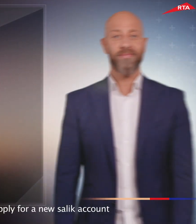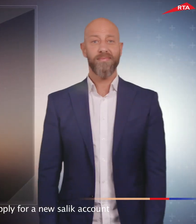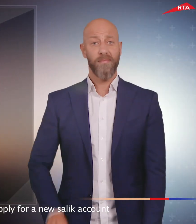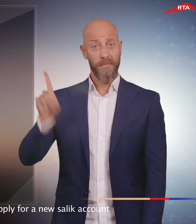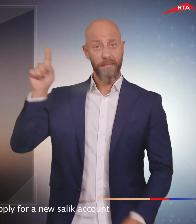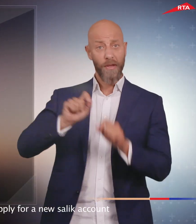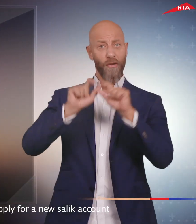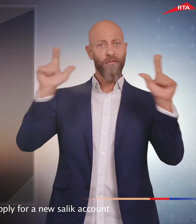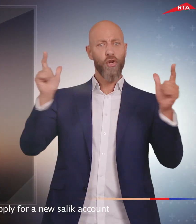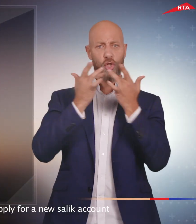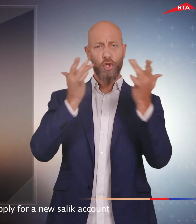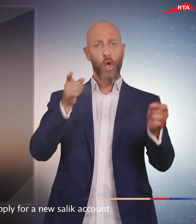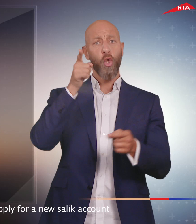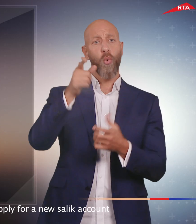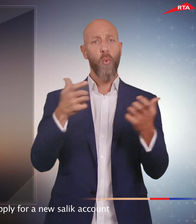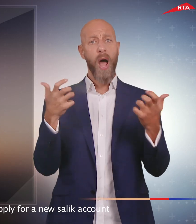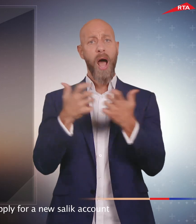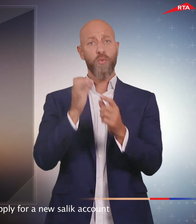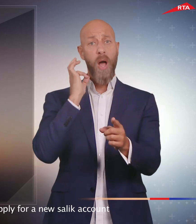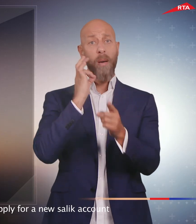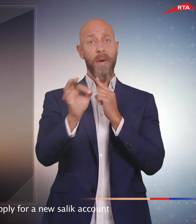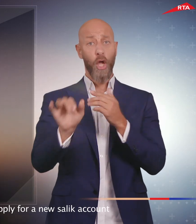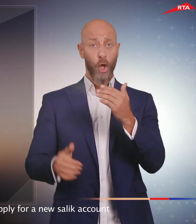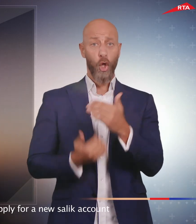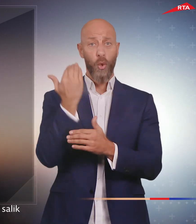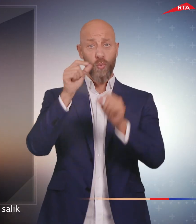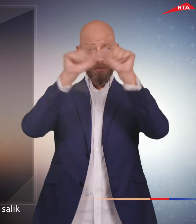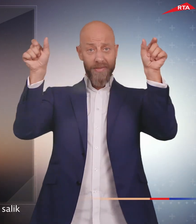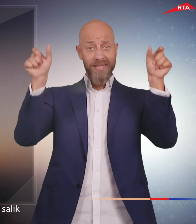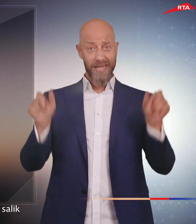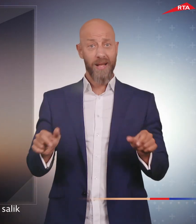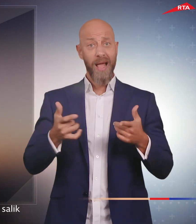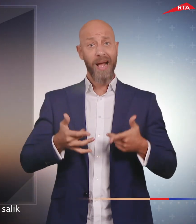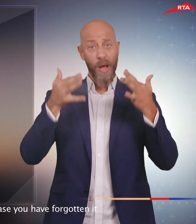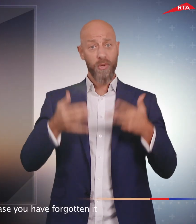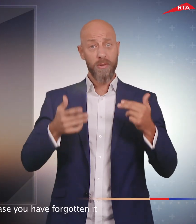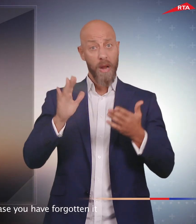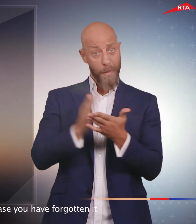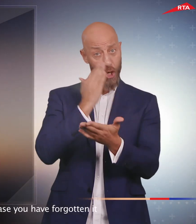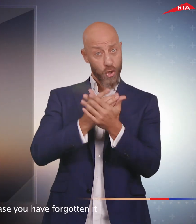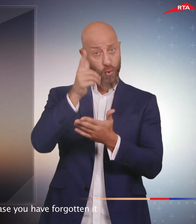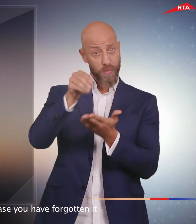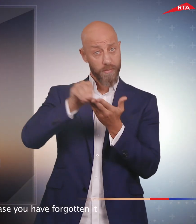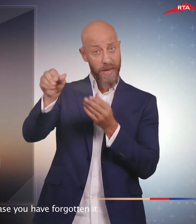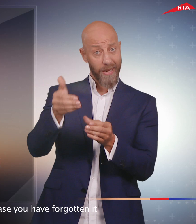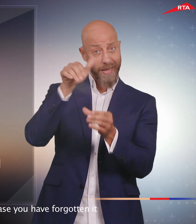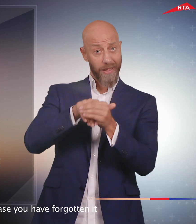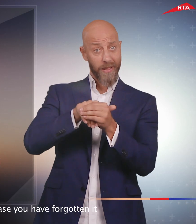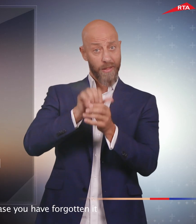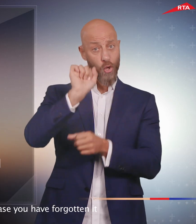This video will show you how to apply for a new Salik account, top up your Salik and retrieve your Salik PIN in case